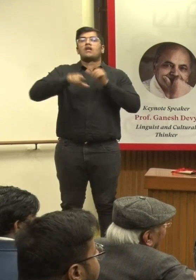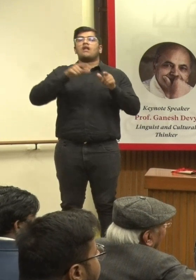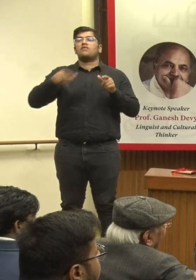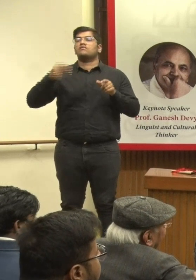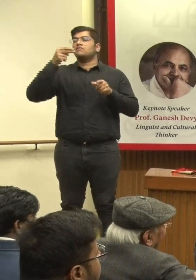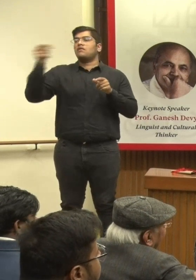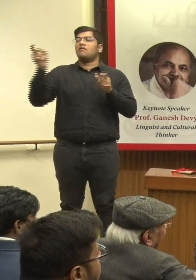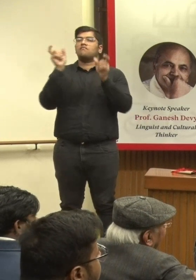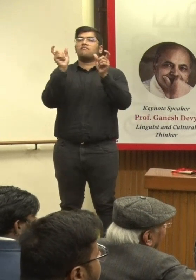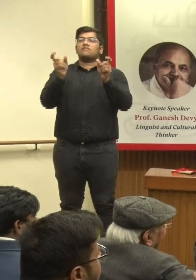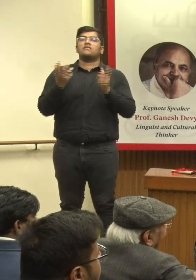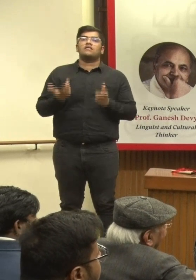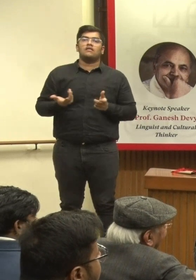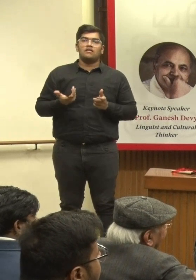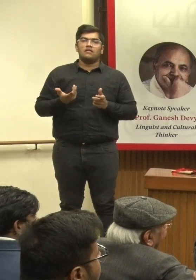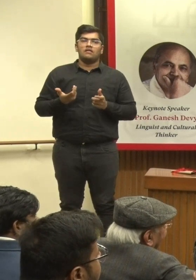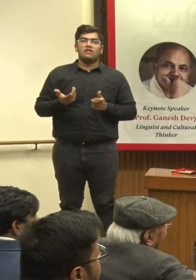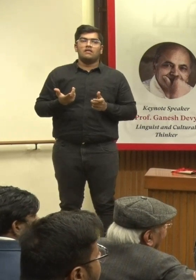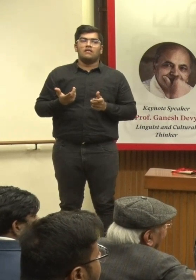Whereas in Banaras you have Brahmin,